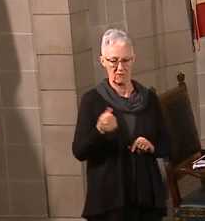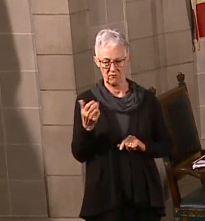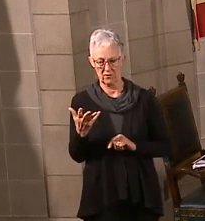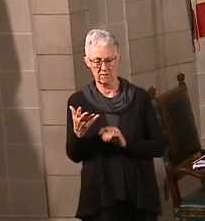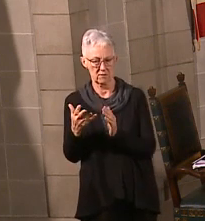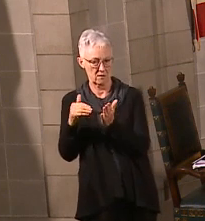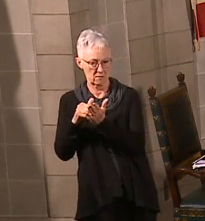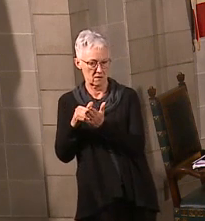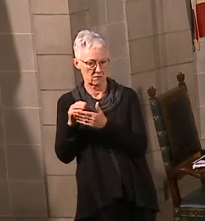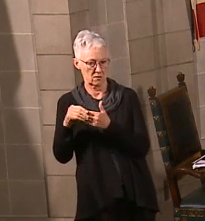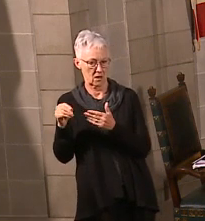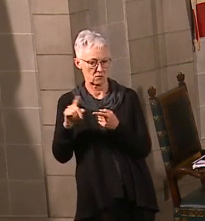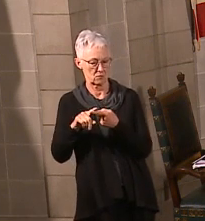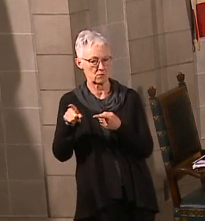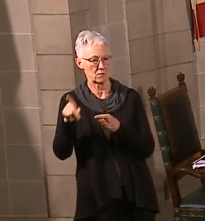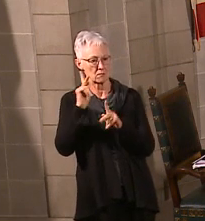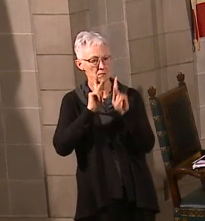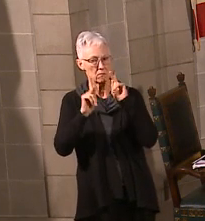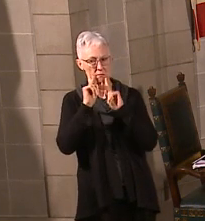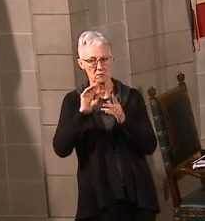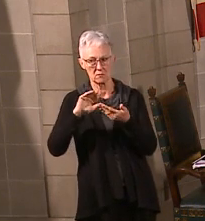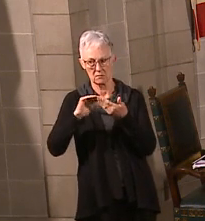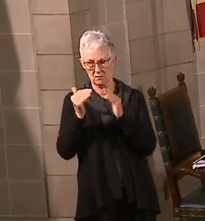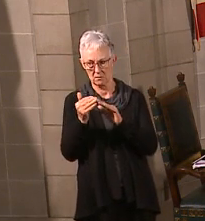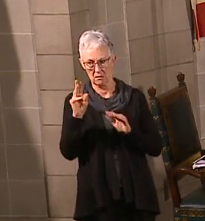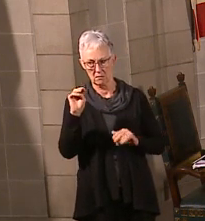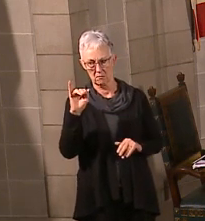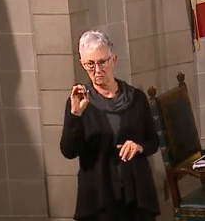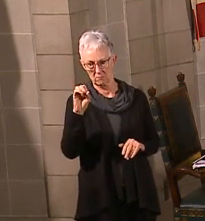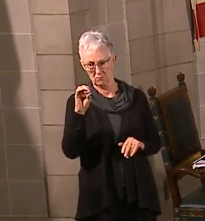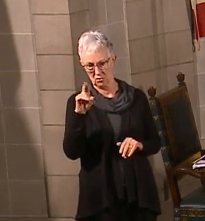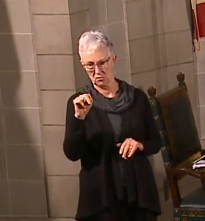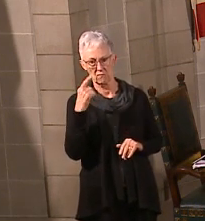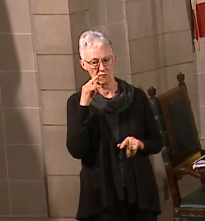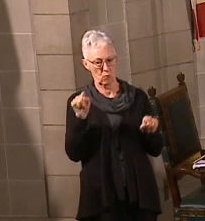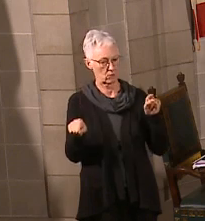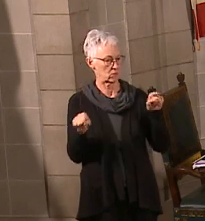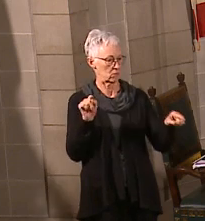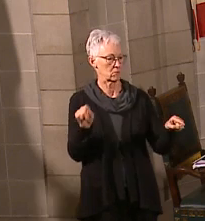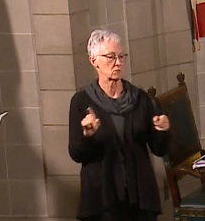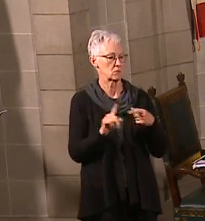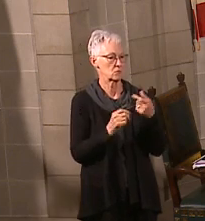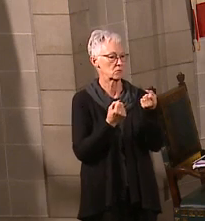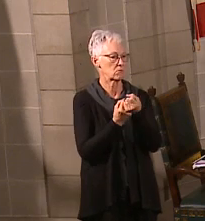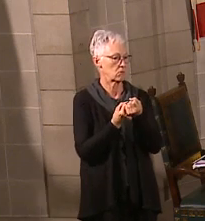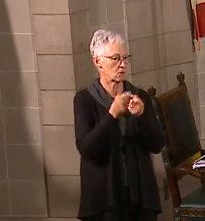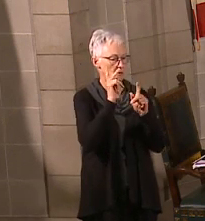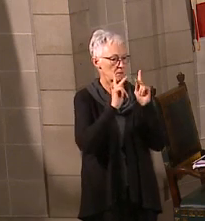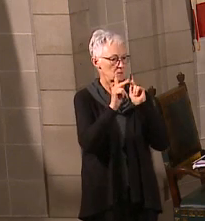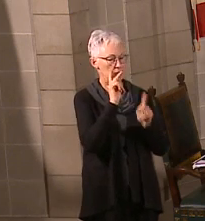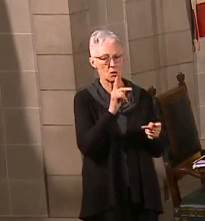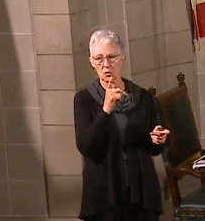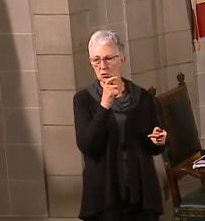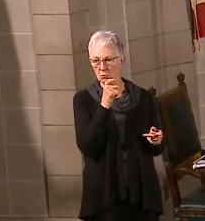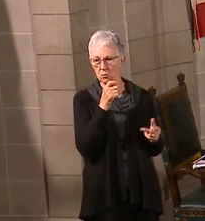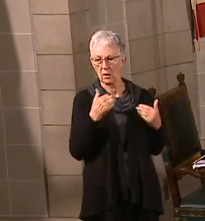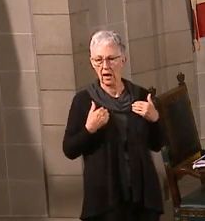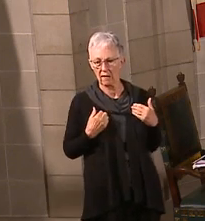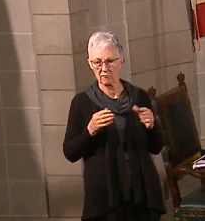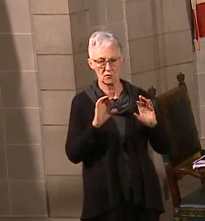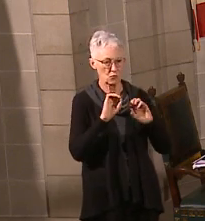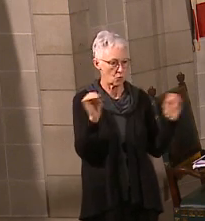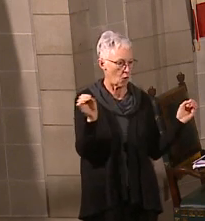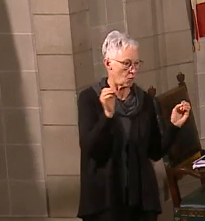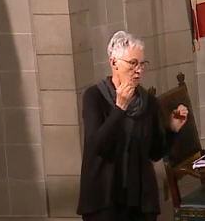City Mission to be able to help those organizations provide for people here in the city of Lincoln who are facing, we always have people who